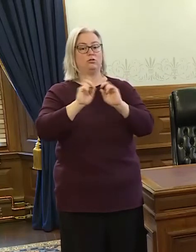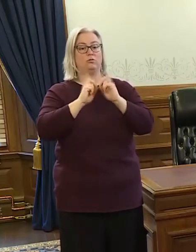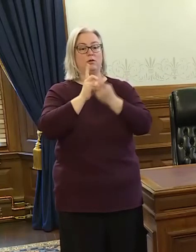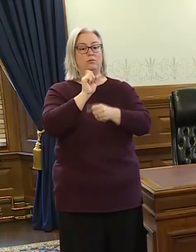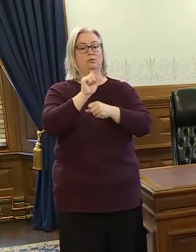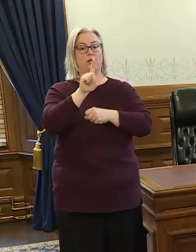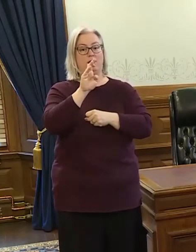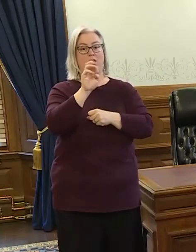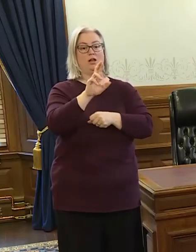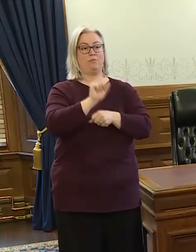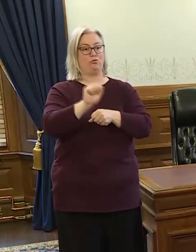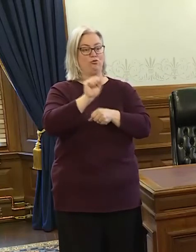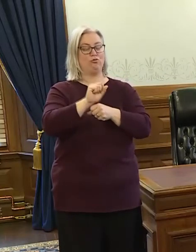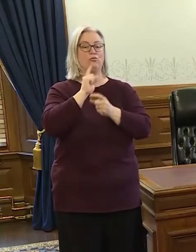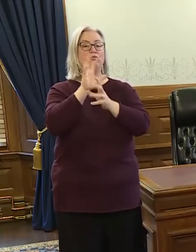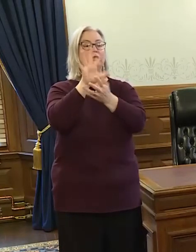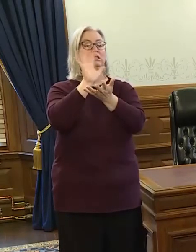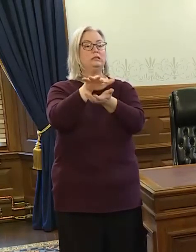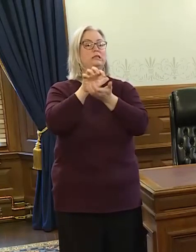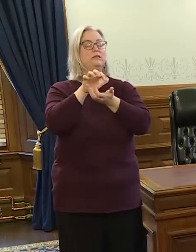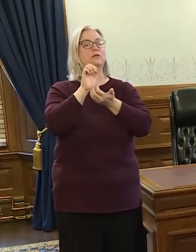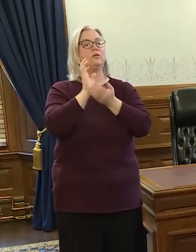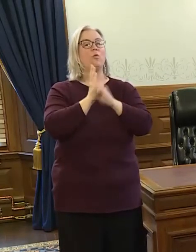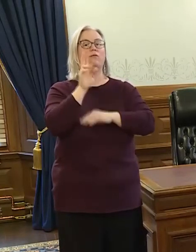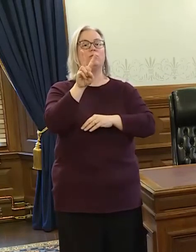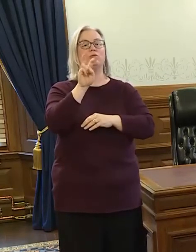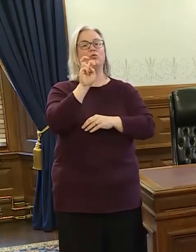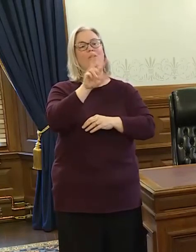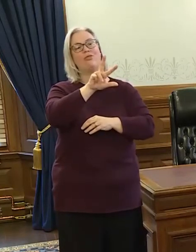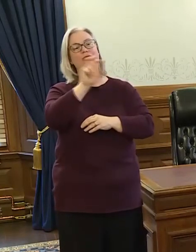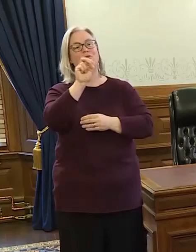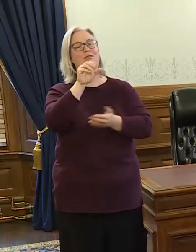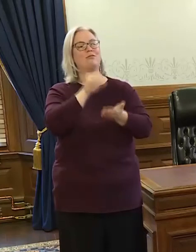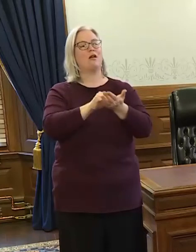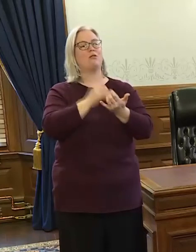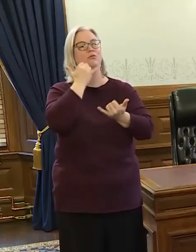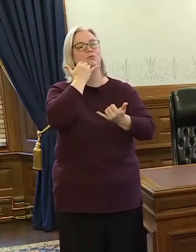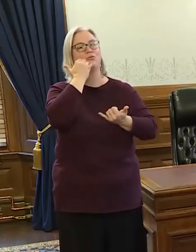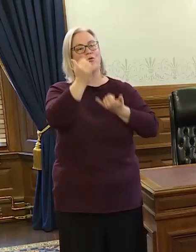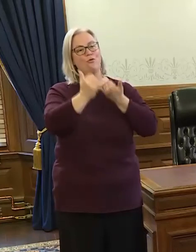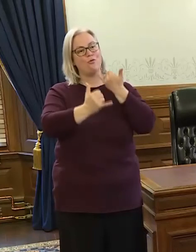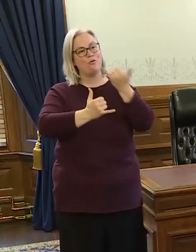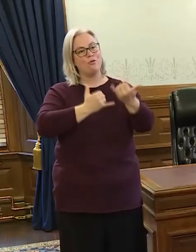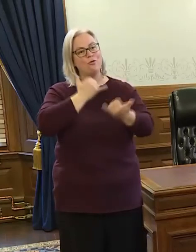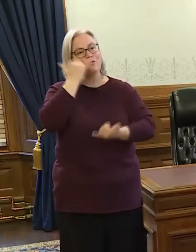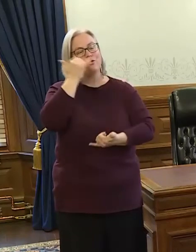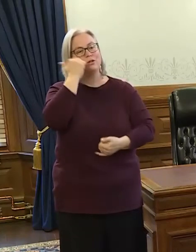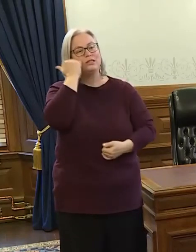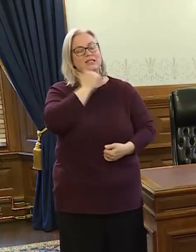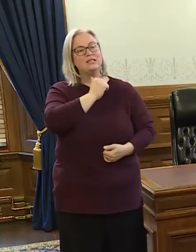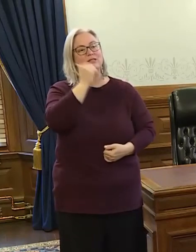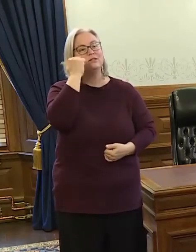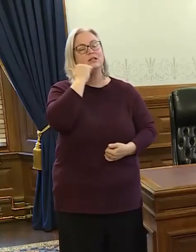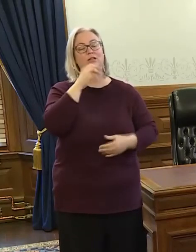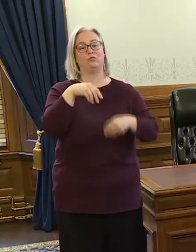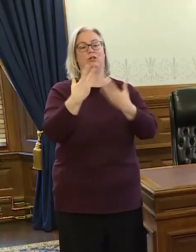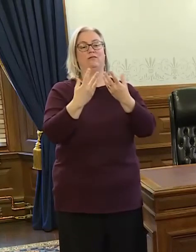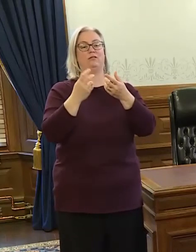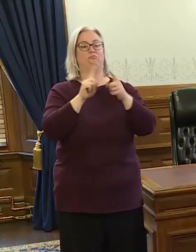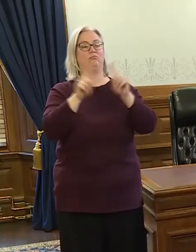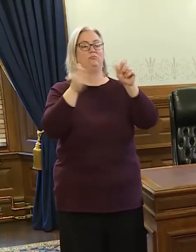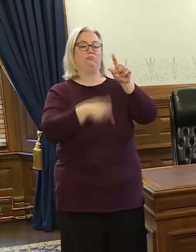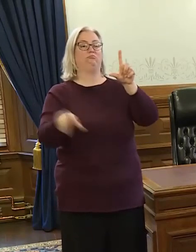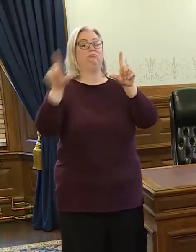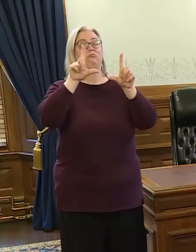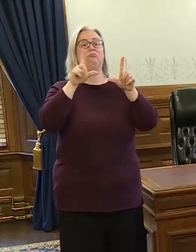of Labor is receiving over 230,000 calls every day. To put it in perspective, that is